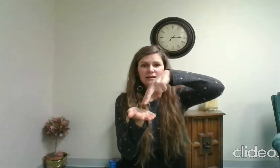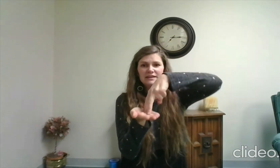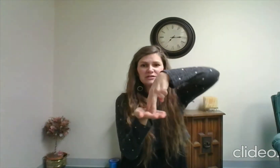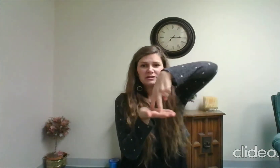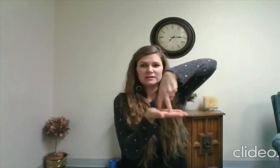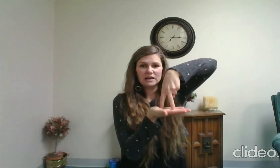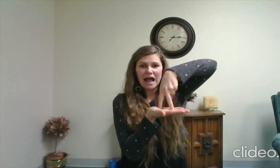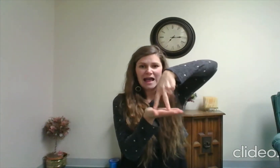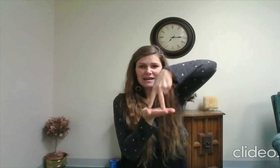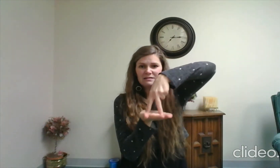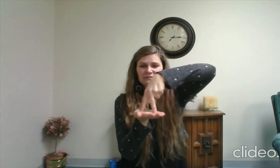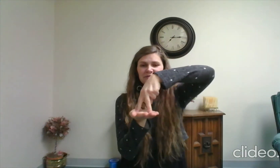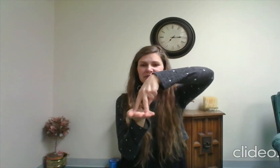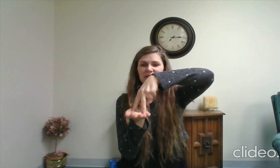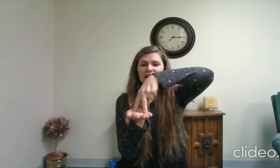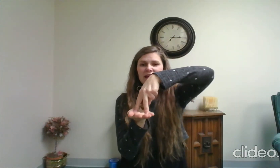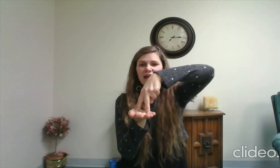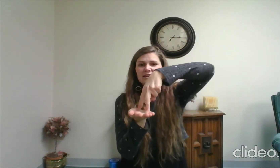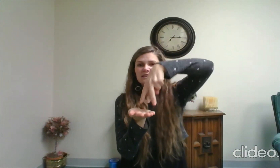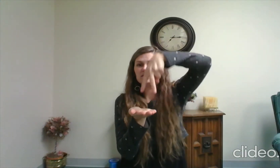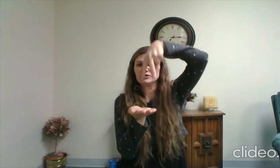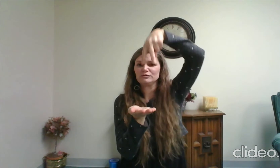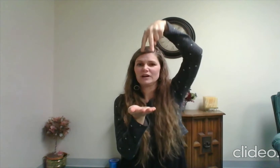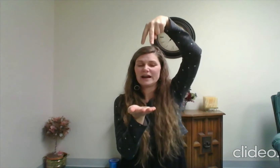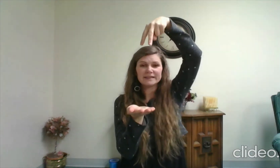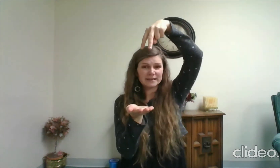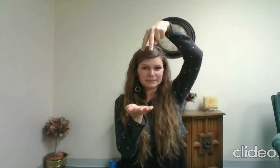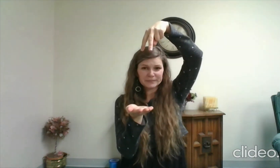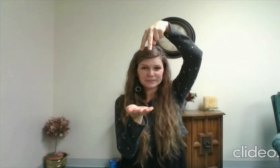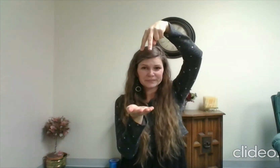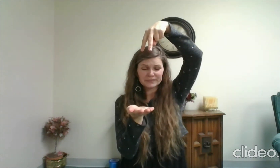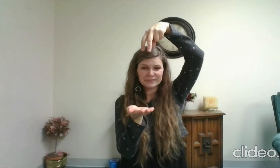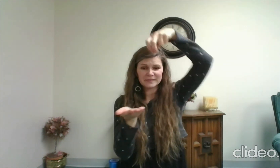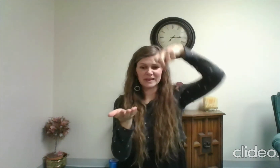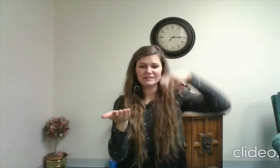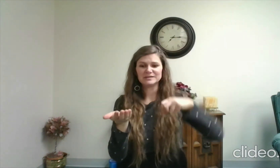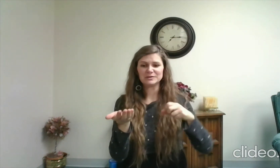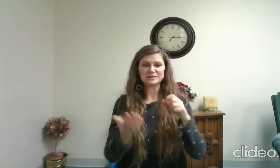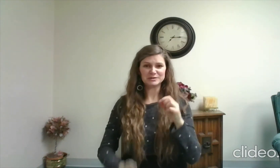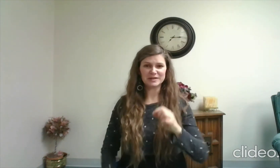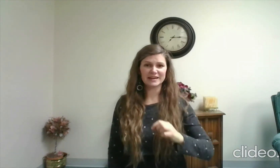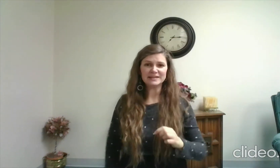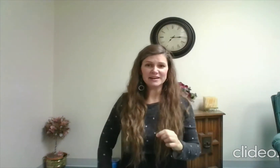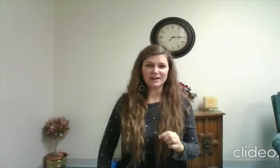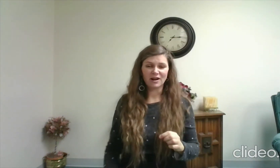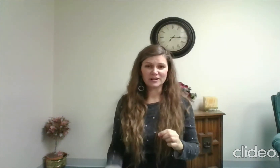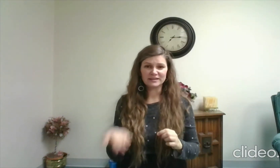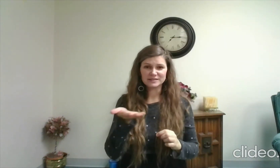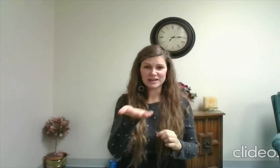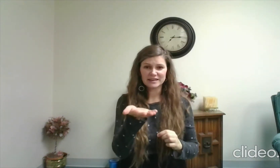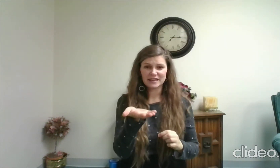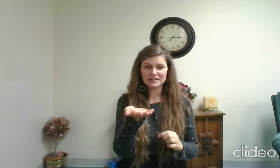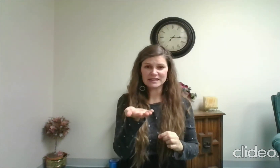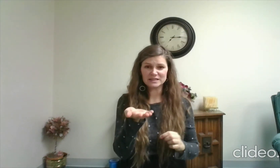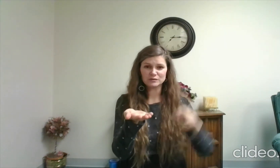here's our little guy, and he's going to rise up. Okay, so let's do that. Let's do that again. He is